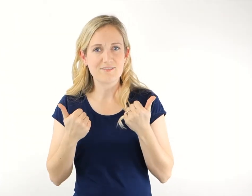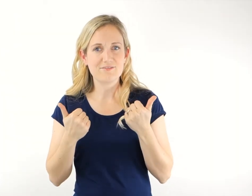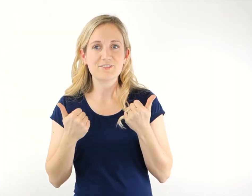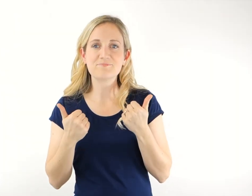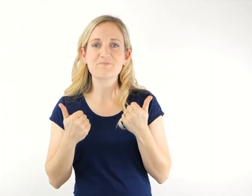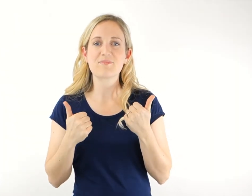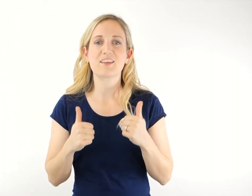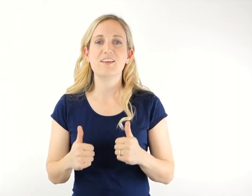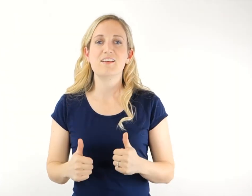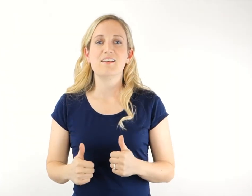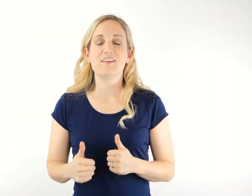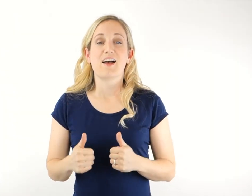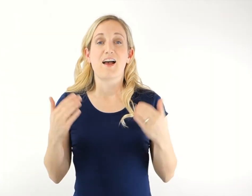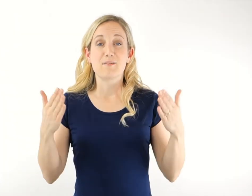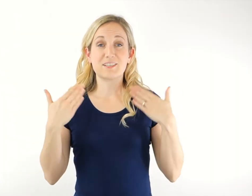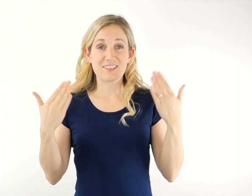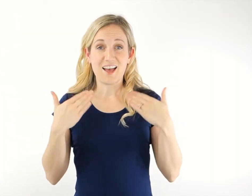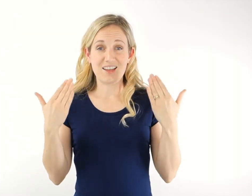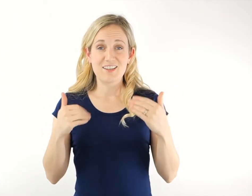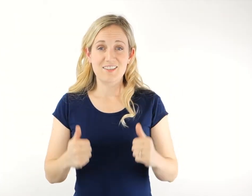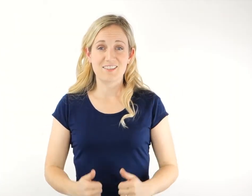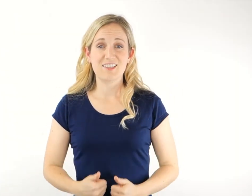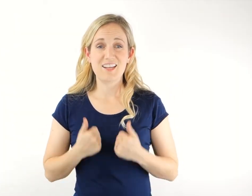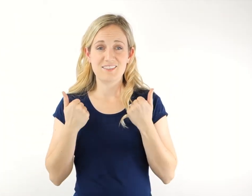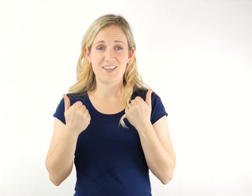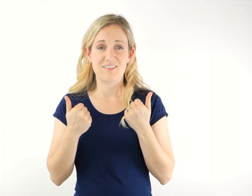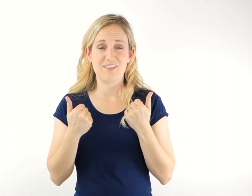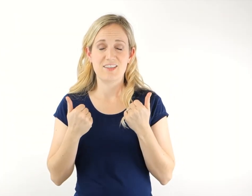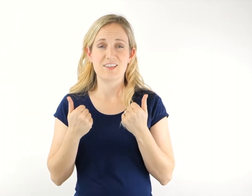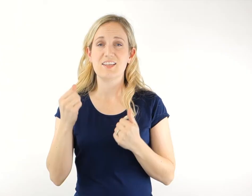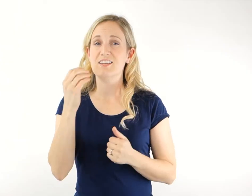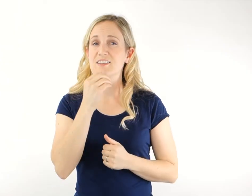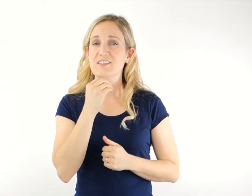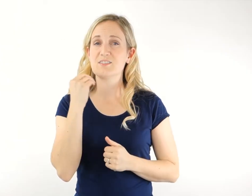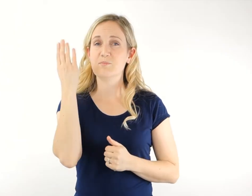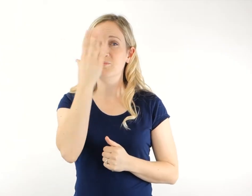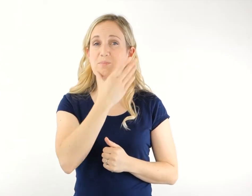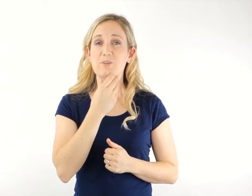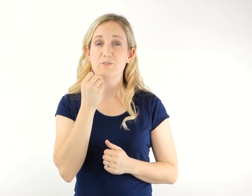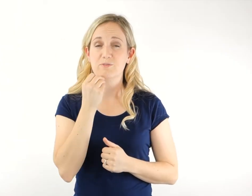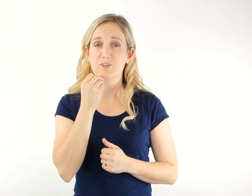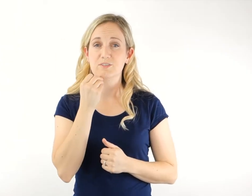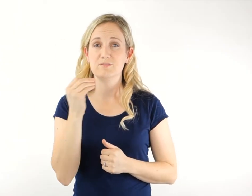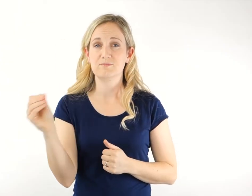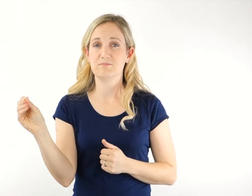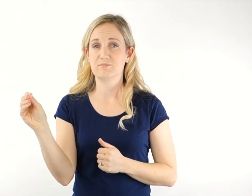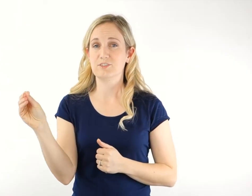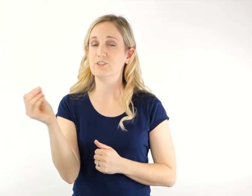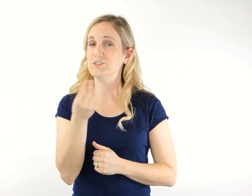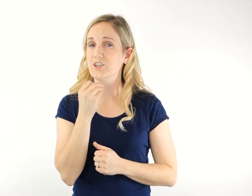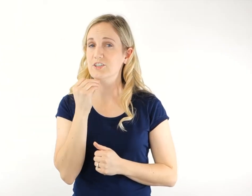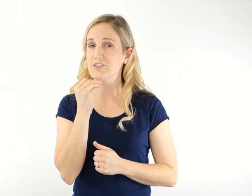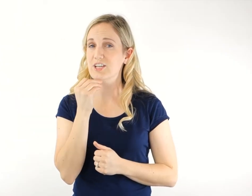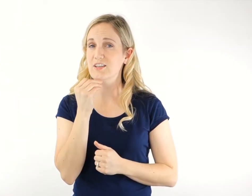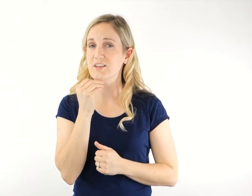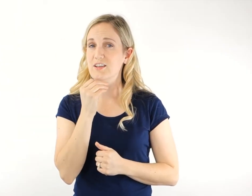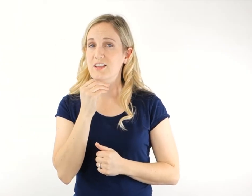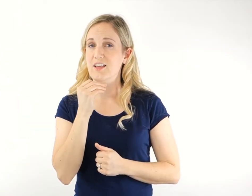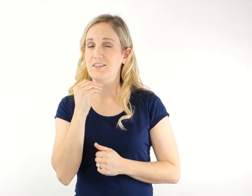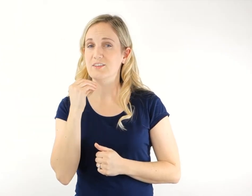life. I'm glad that I live in this beautiful. So you start your chin, then you